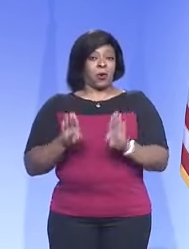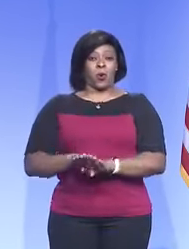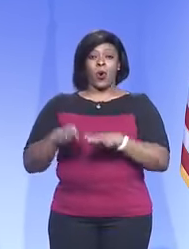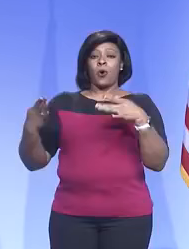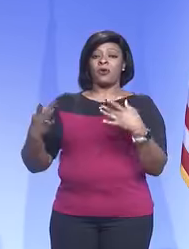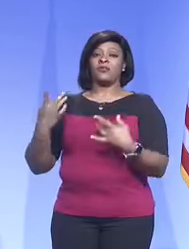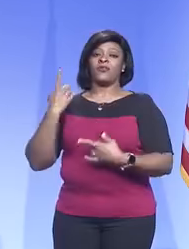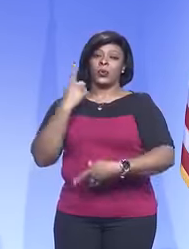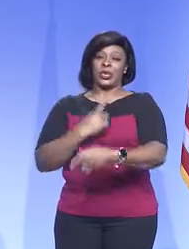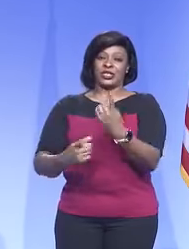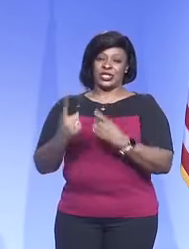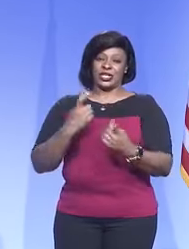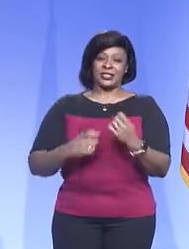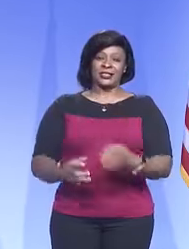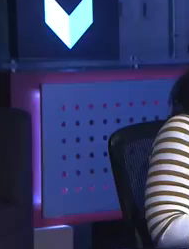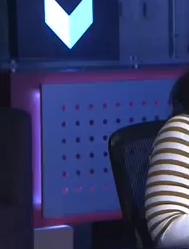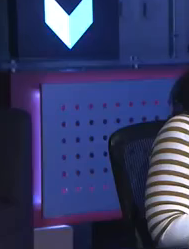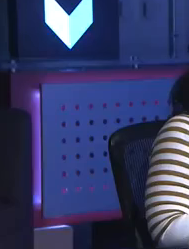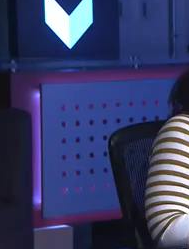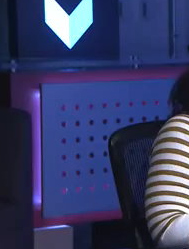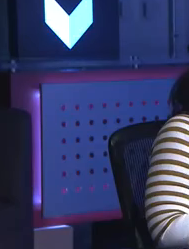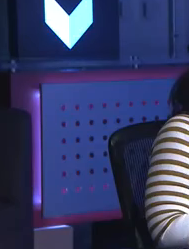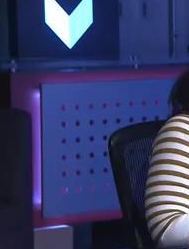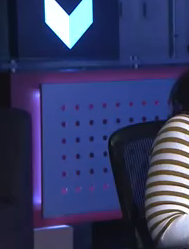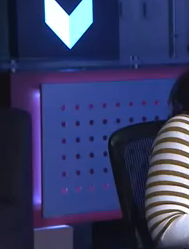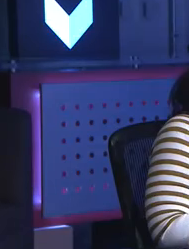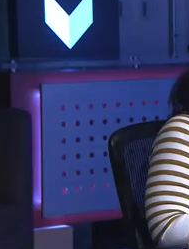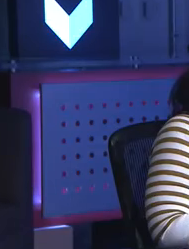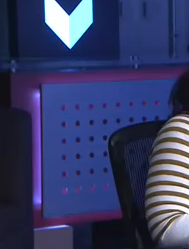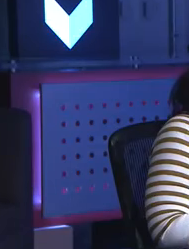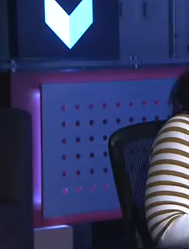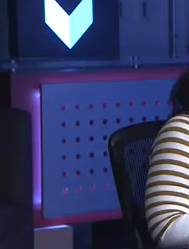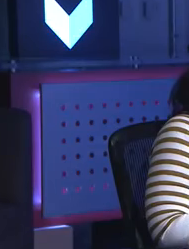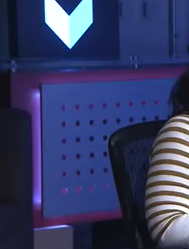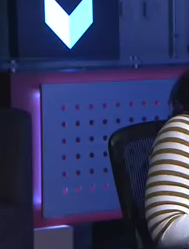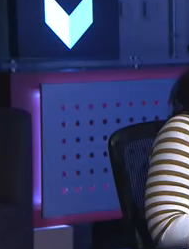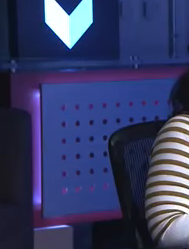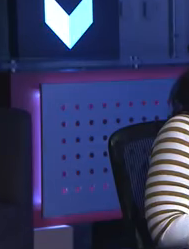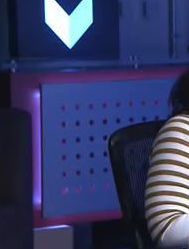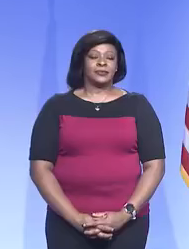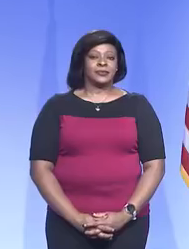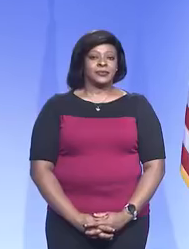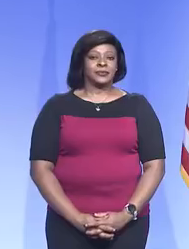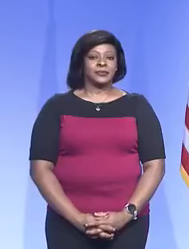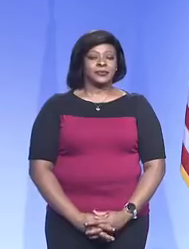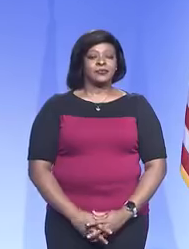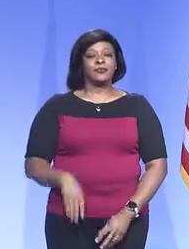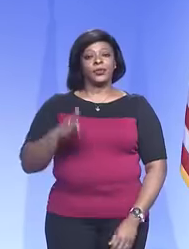up for questions. Brad Broders, Local 24.